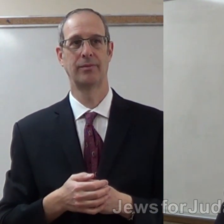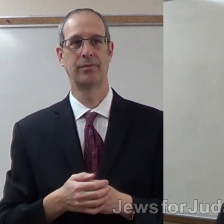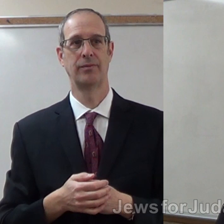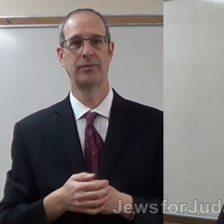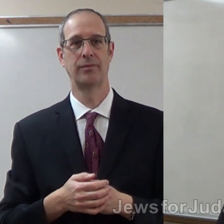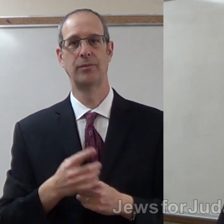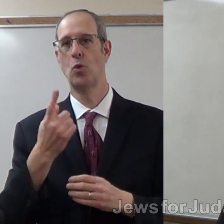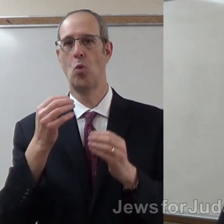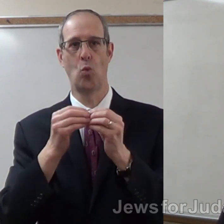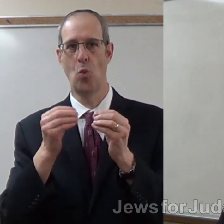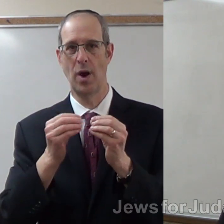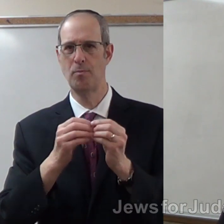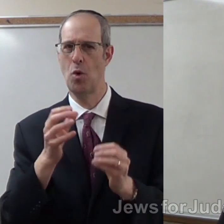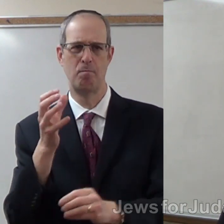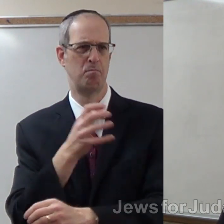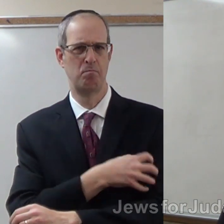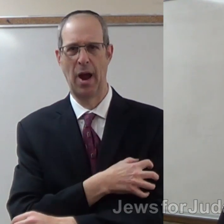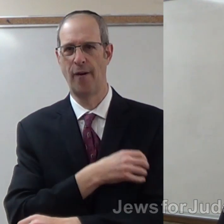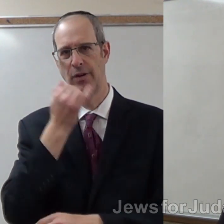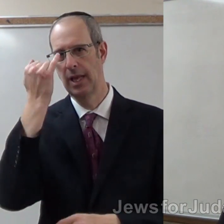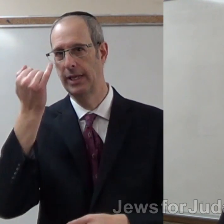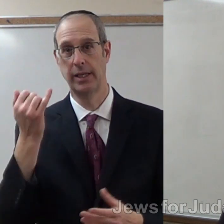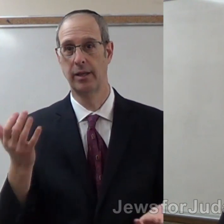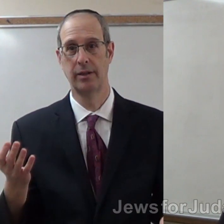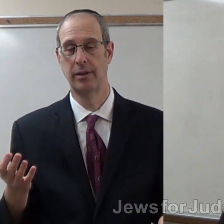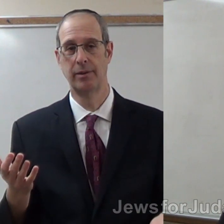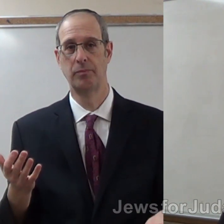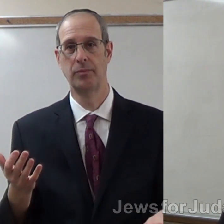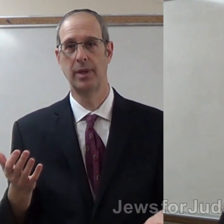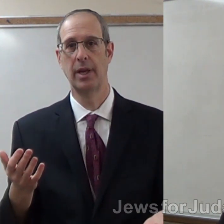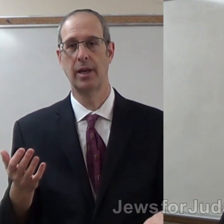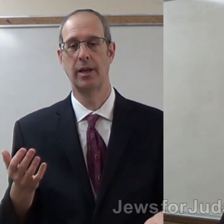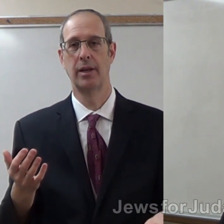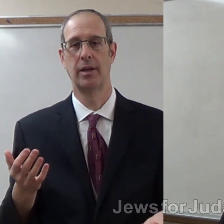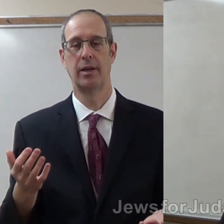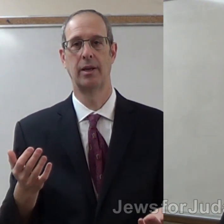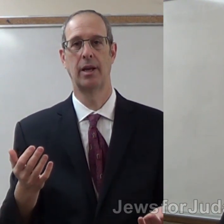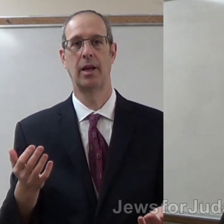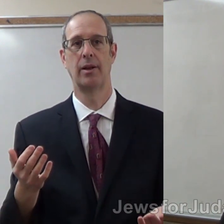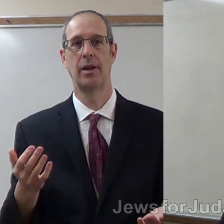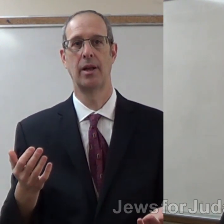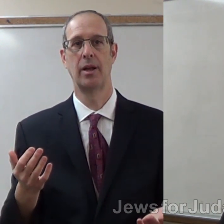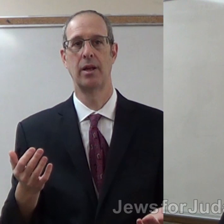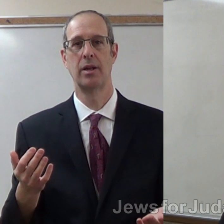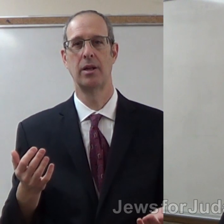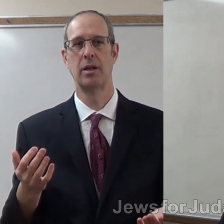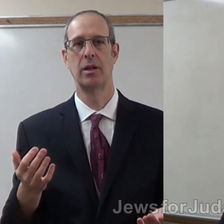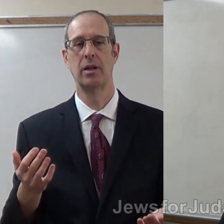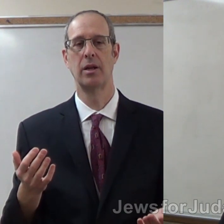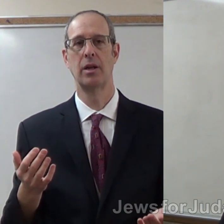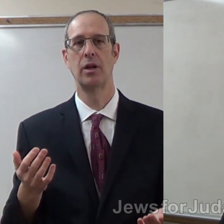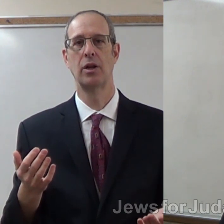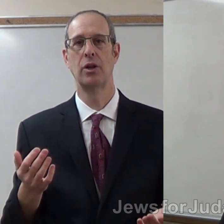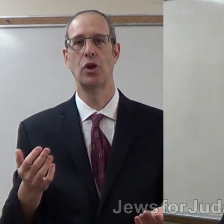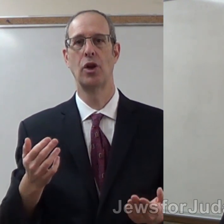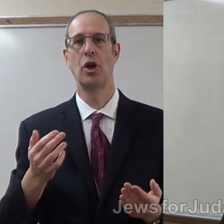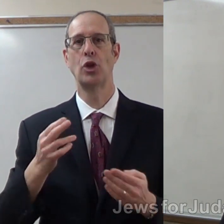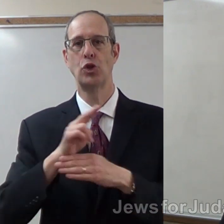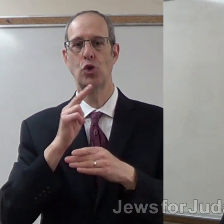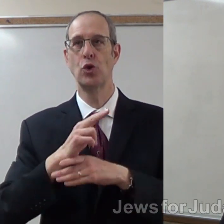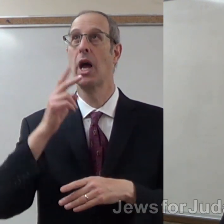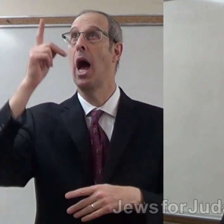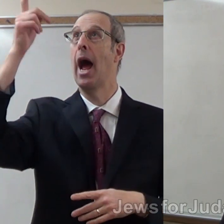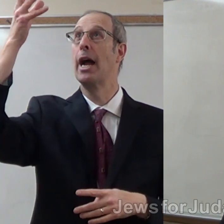Another very powerful thing to do is to put Hashem into the picture.